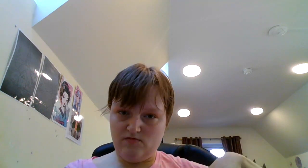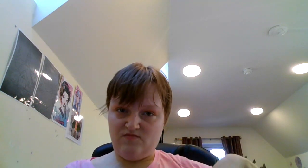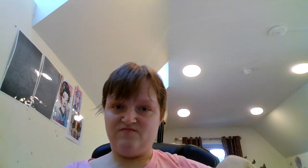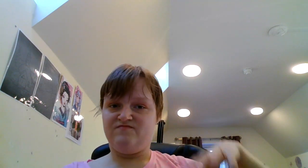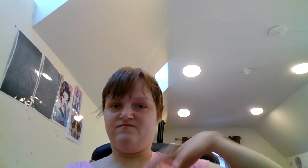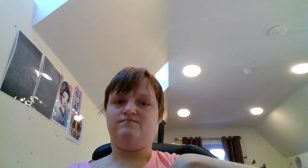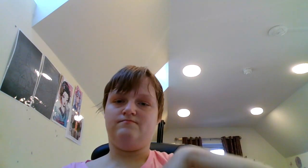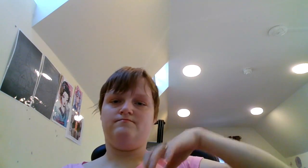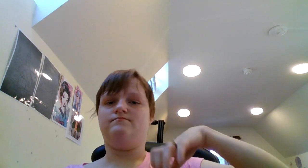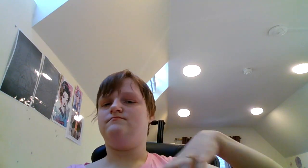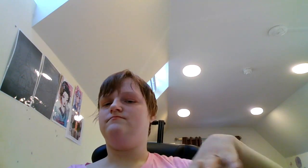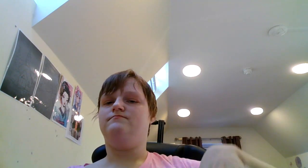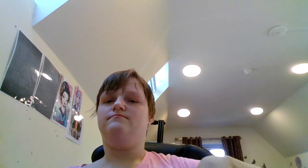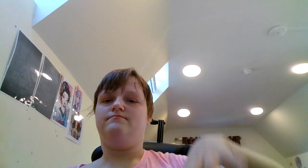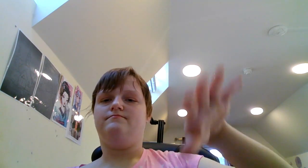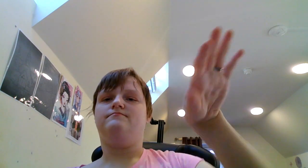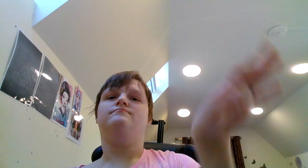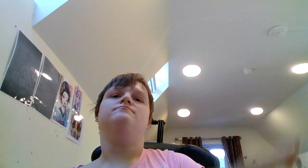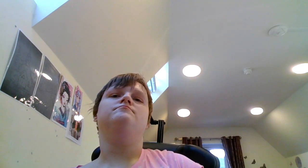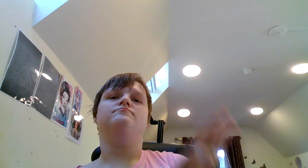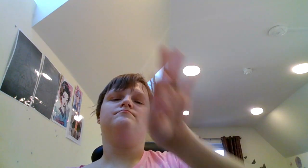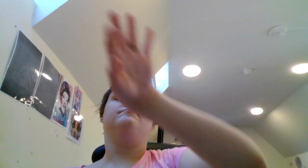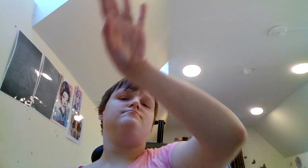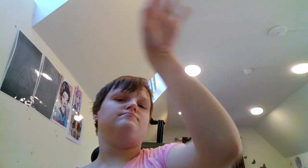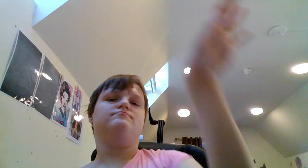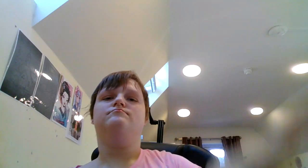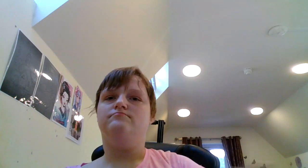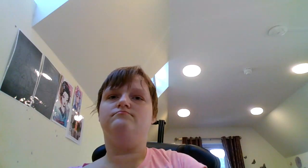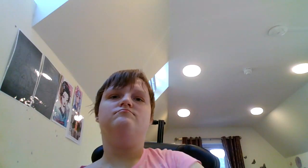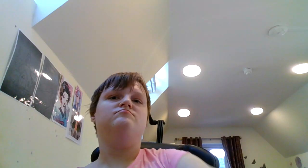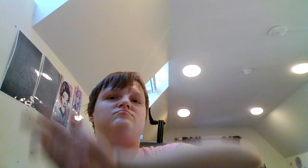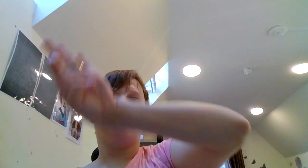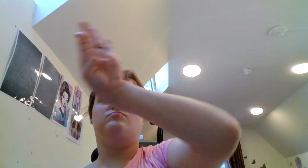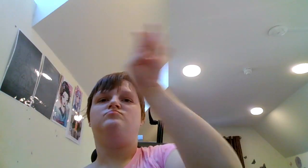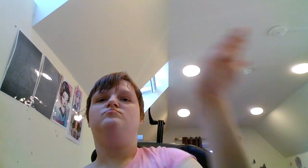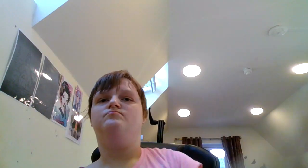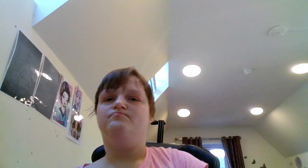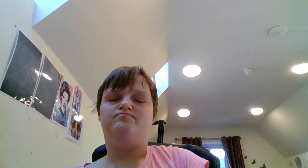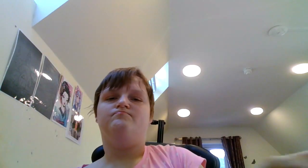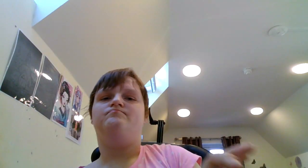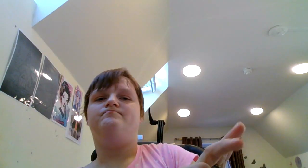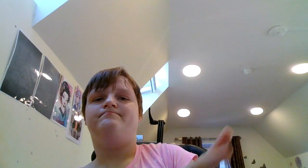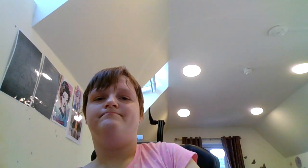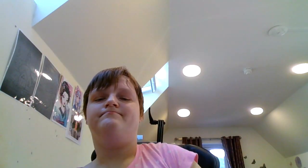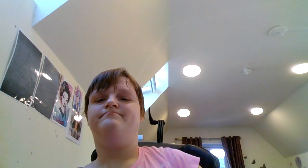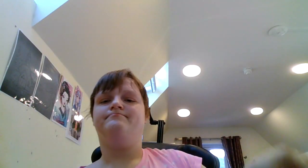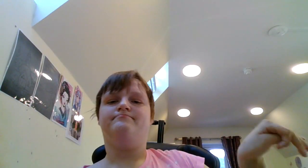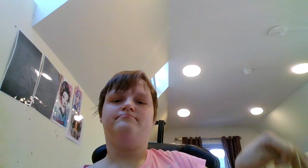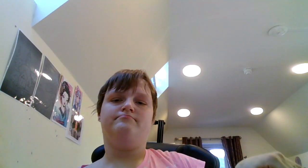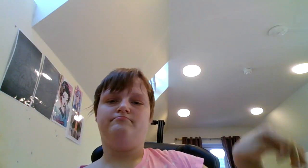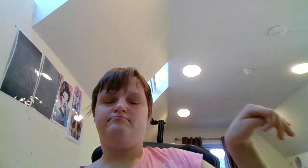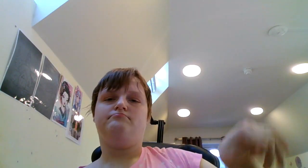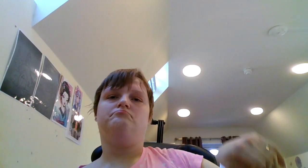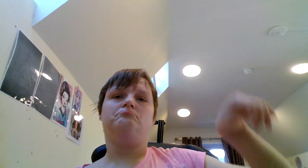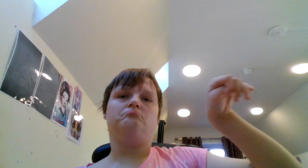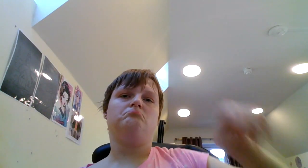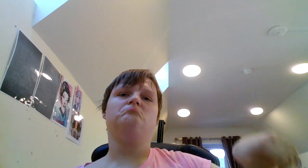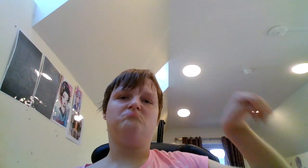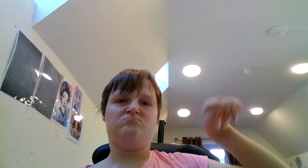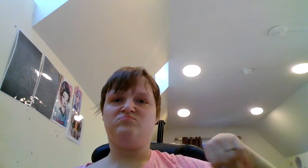in the pancreas that regulates the amount of glucose in the blood. Without insulin, the glucose